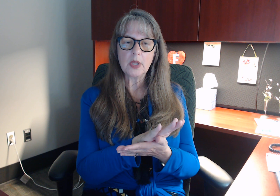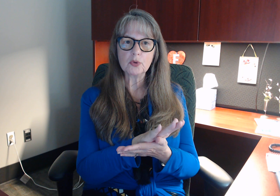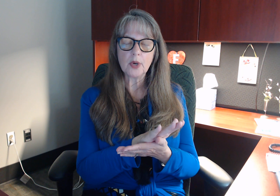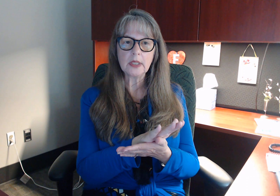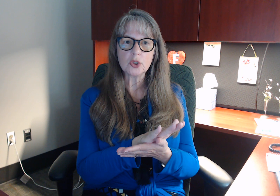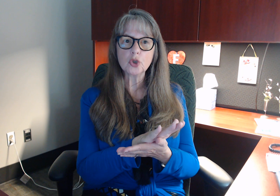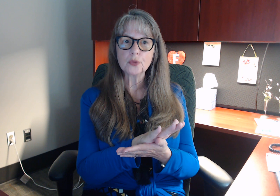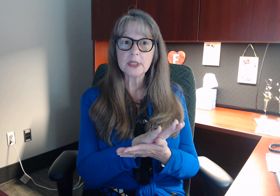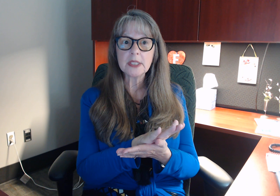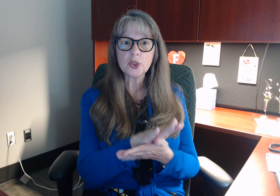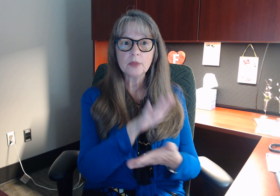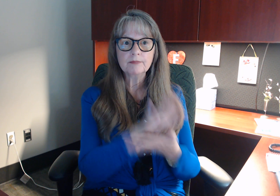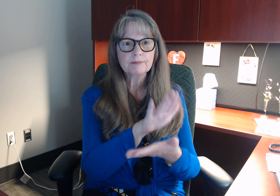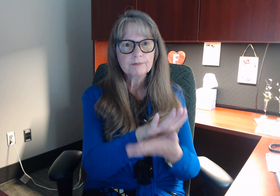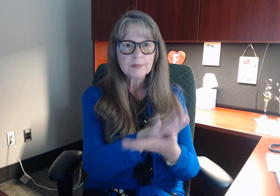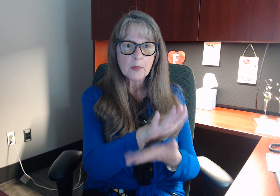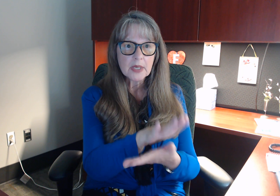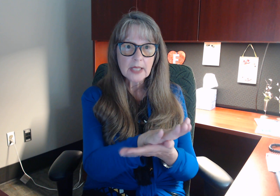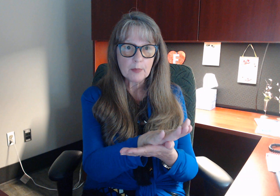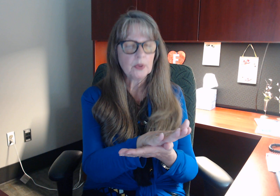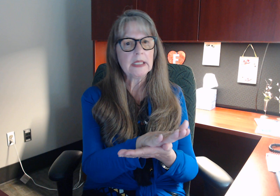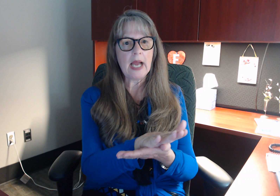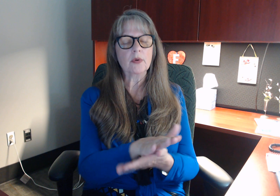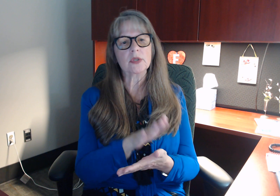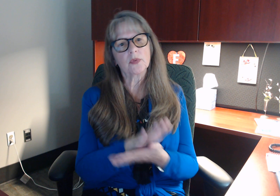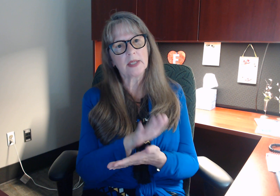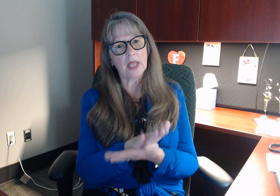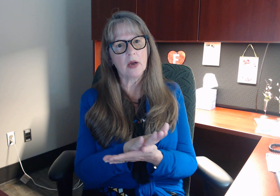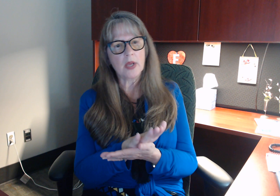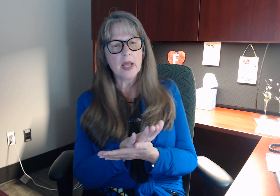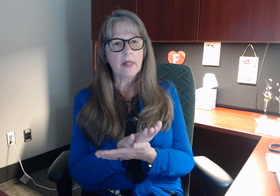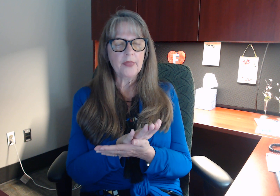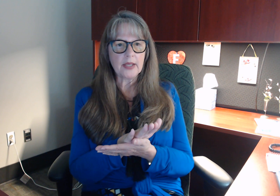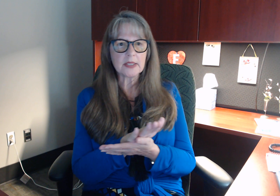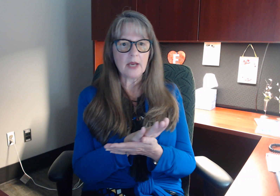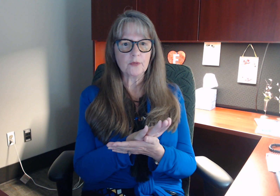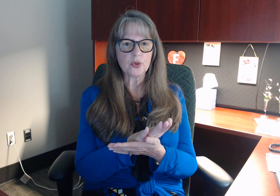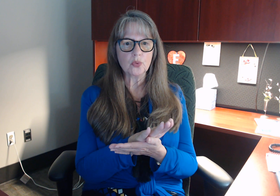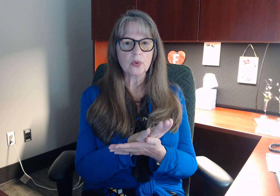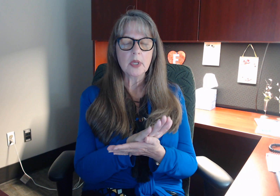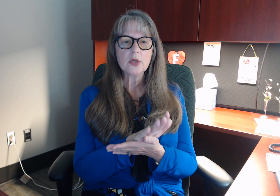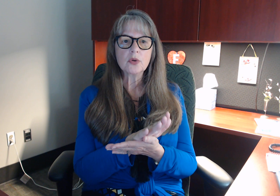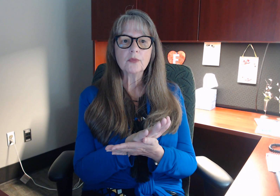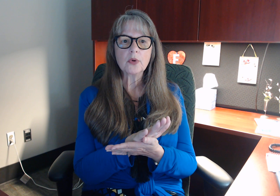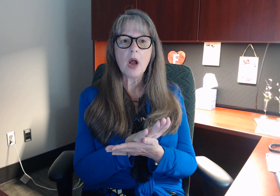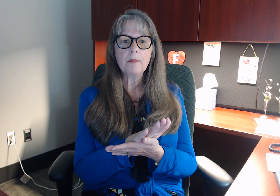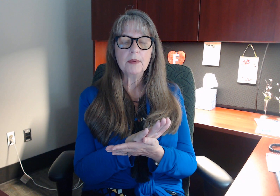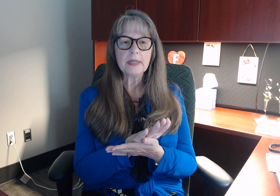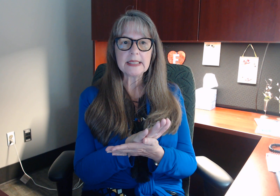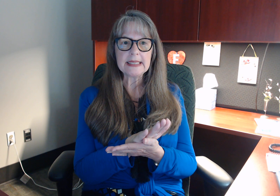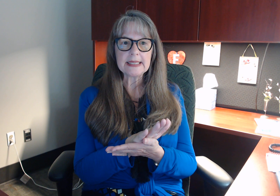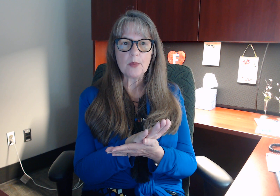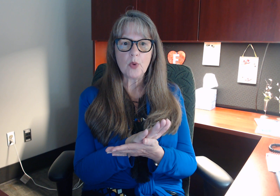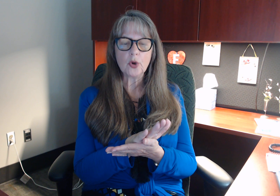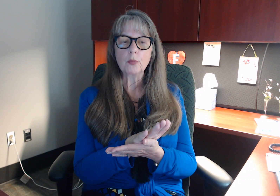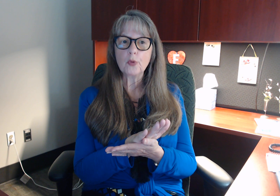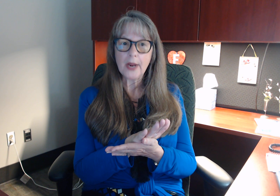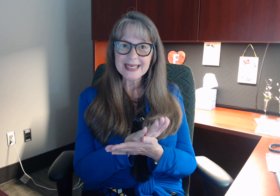trying to get the children's attention, they would clap really loud. And so that's how that's signed for school. So if you're complimenting someone or